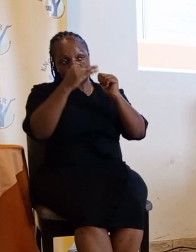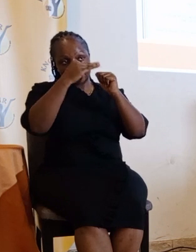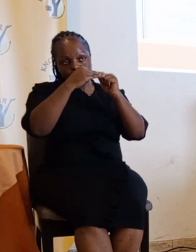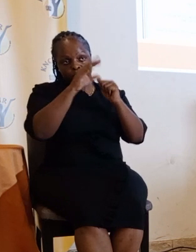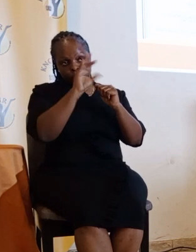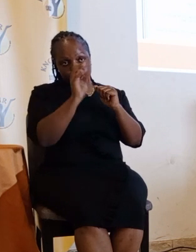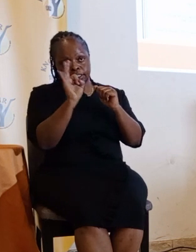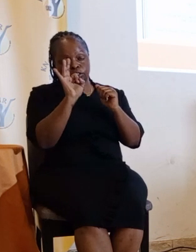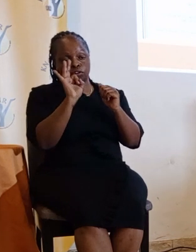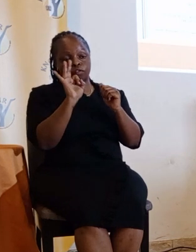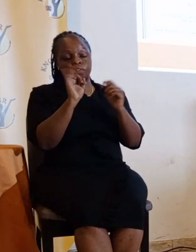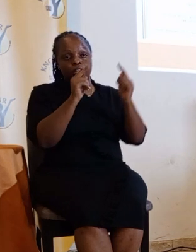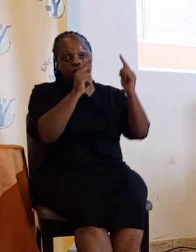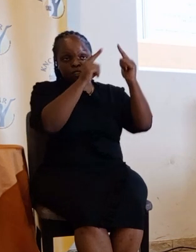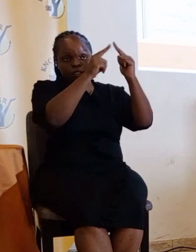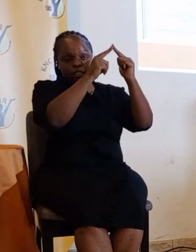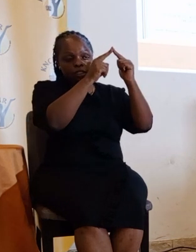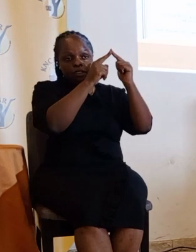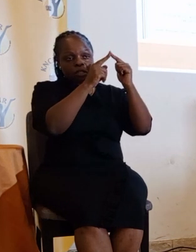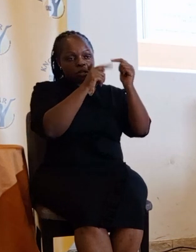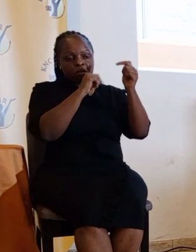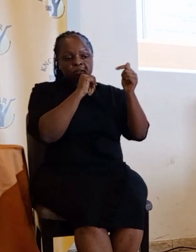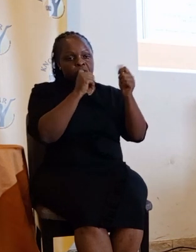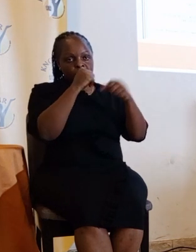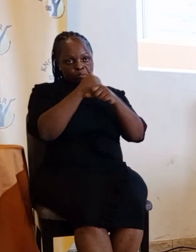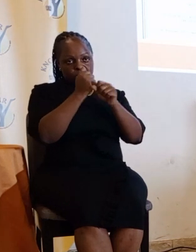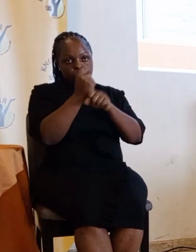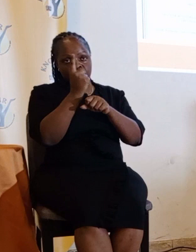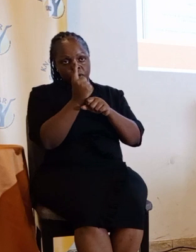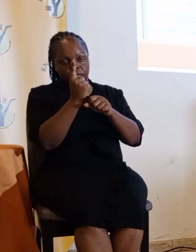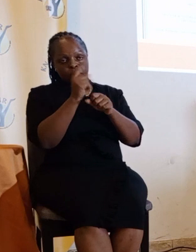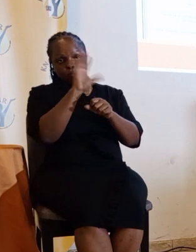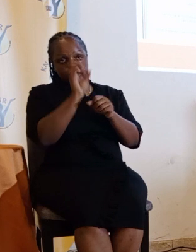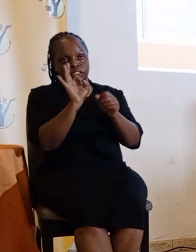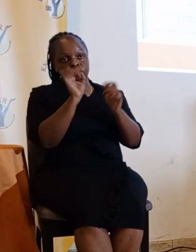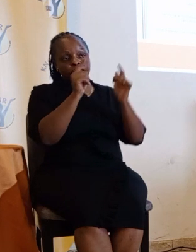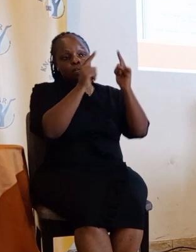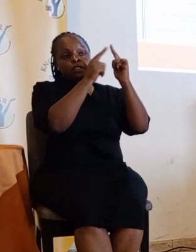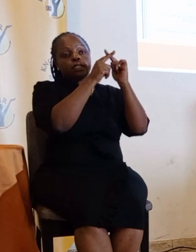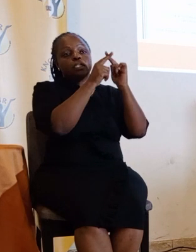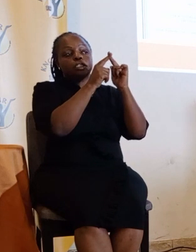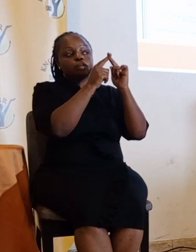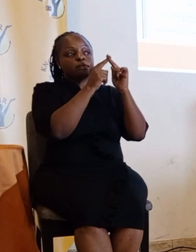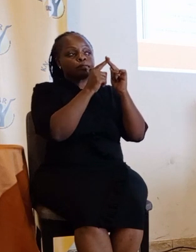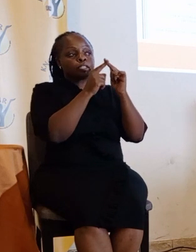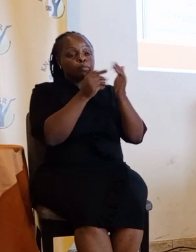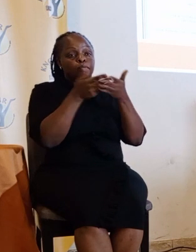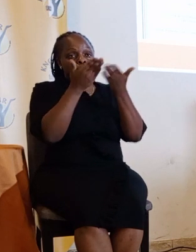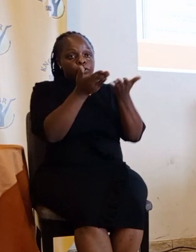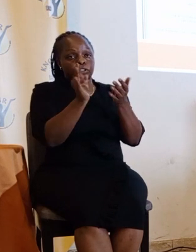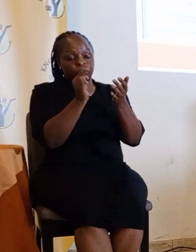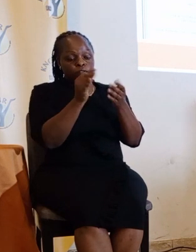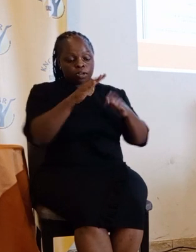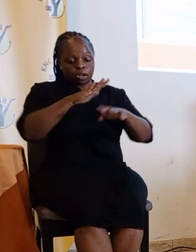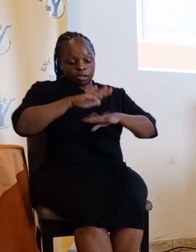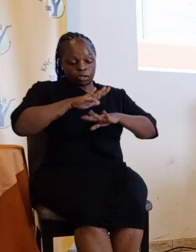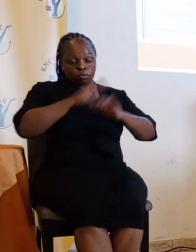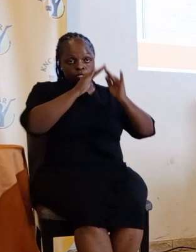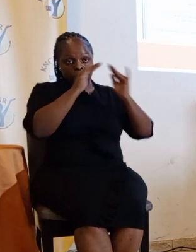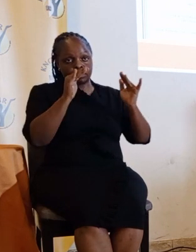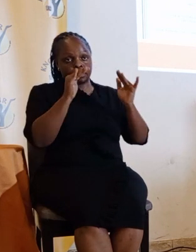0.8% of the target. It doesn't even make 1% of the target. The provision of adequate